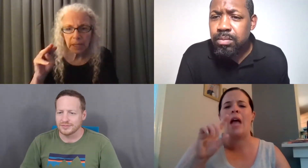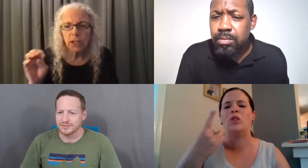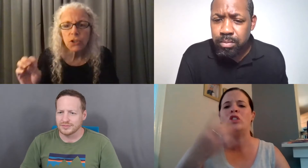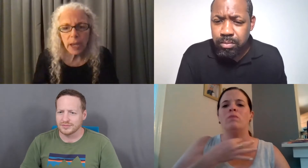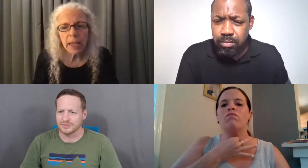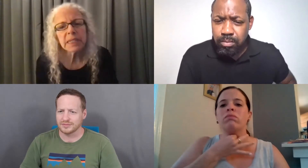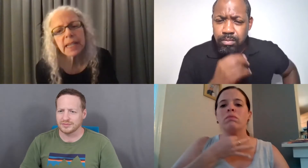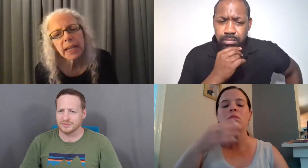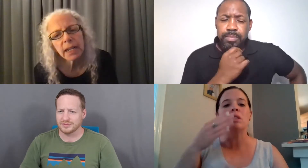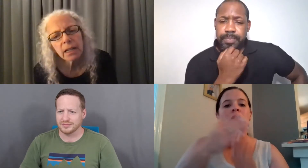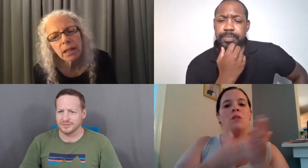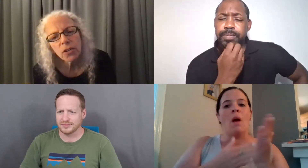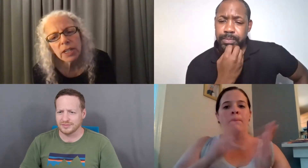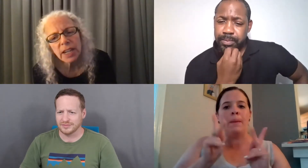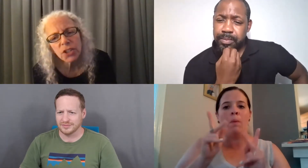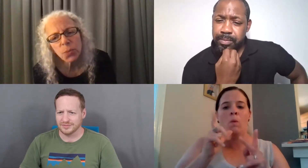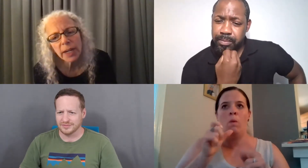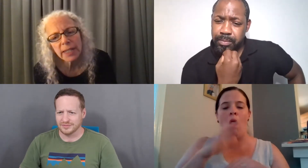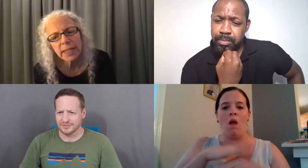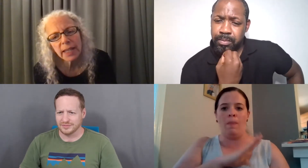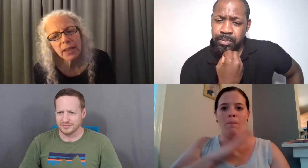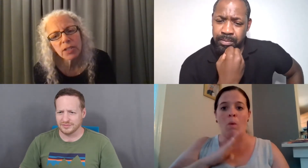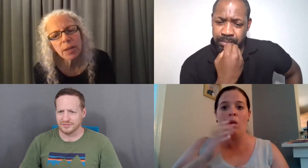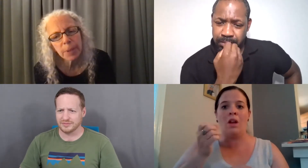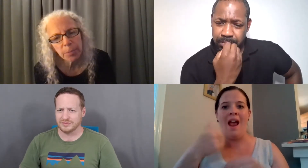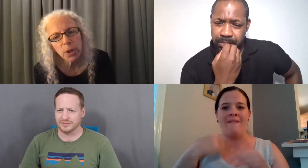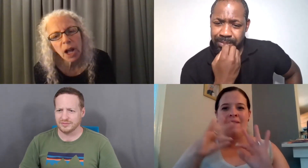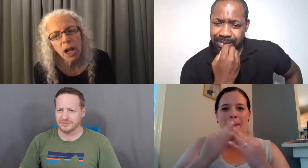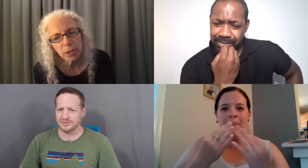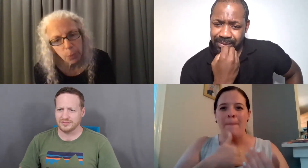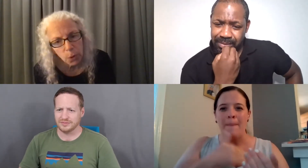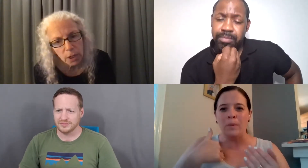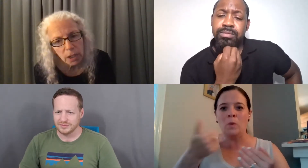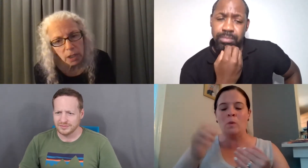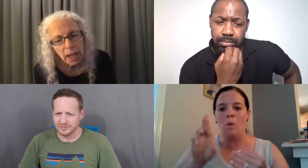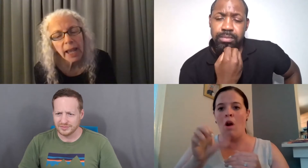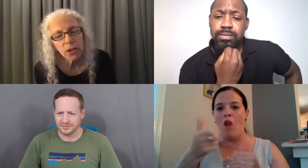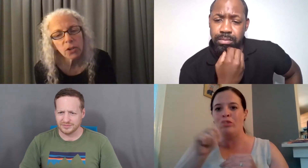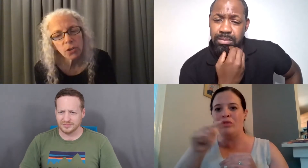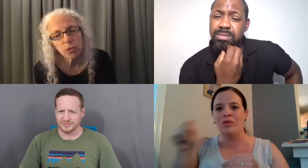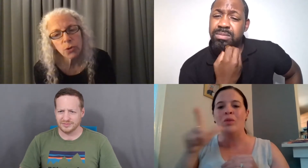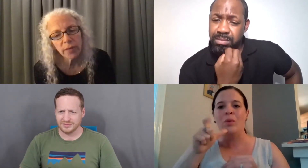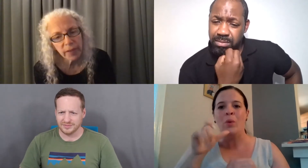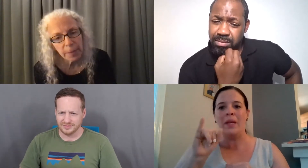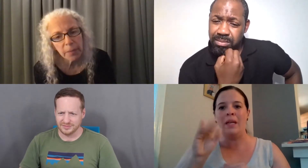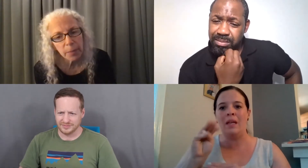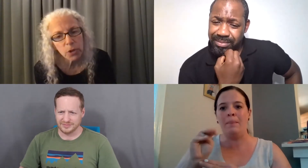So Amy's saying, Ernest, I just wanted to say that there are some people on the board and those who have family members